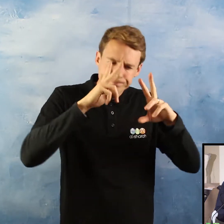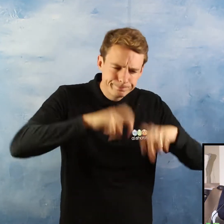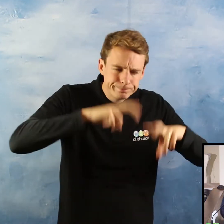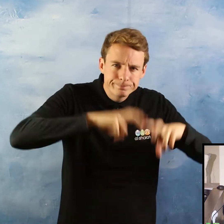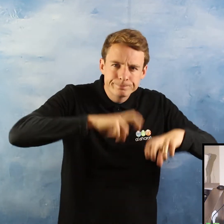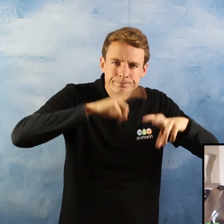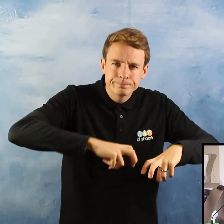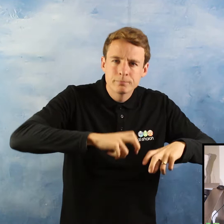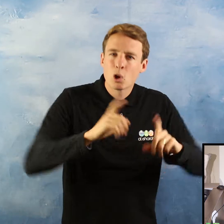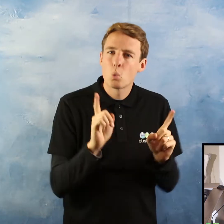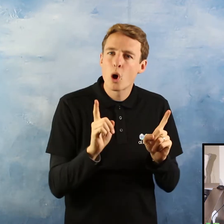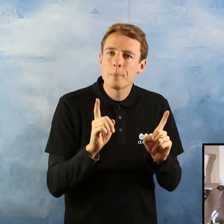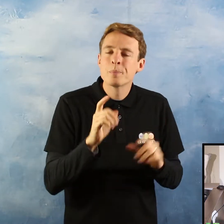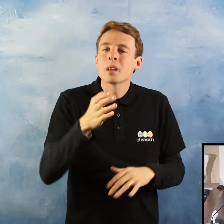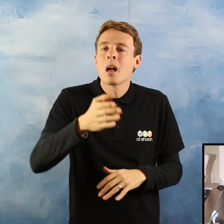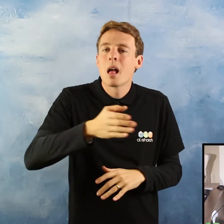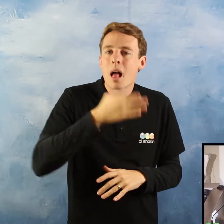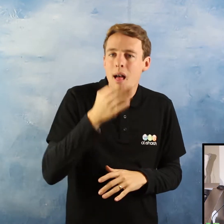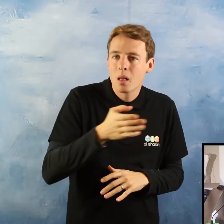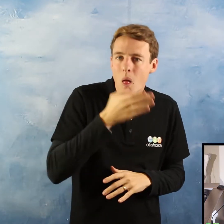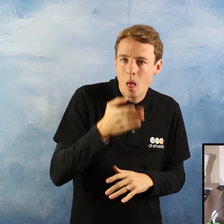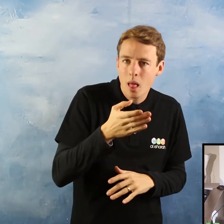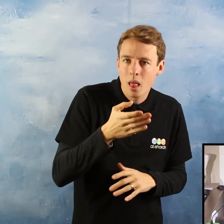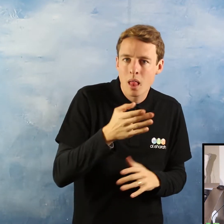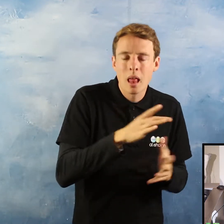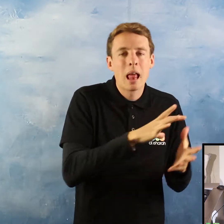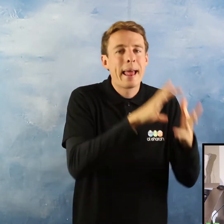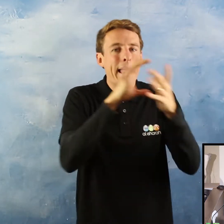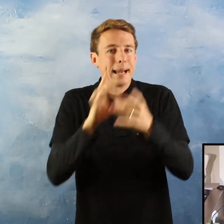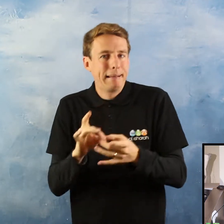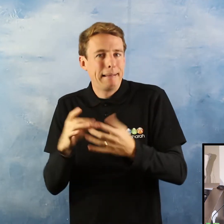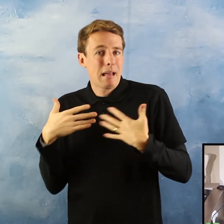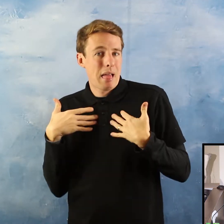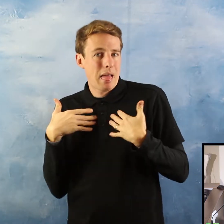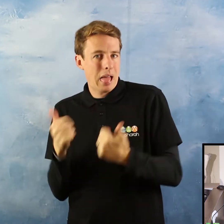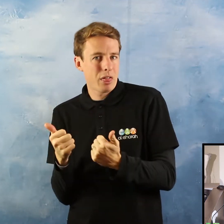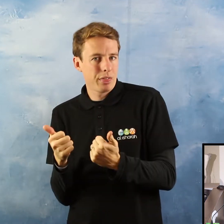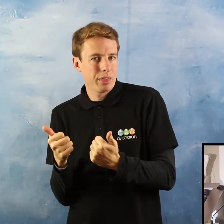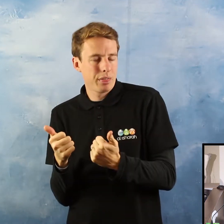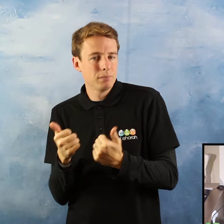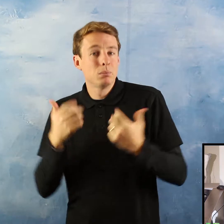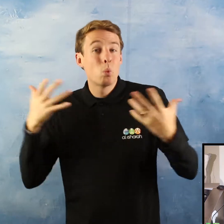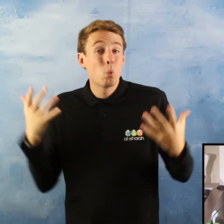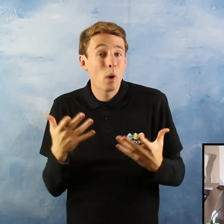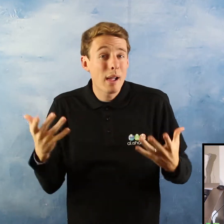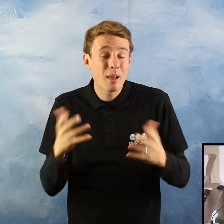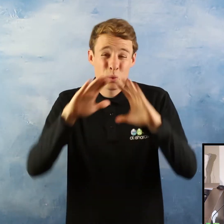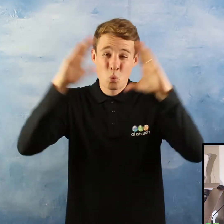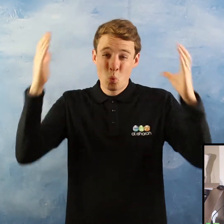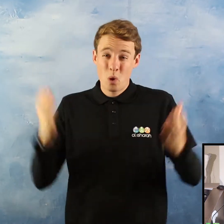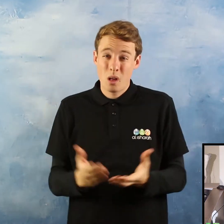investigated alcohol consumption and health effects in 195